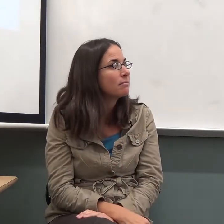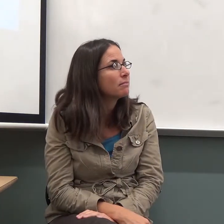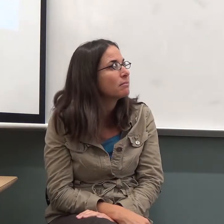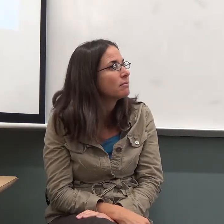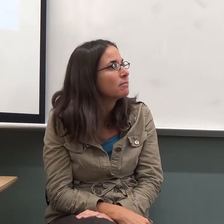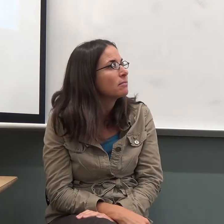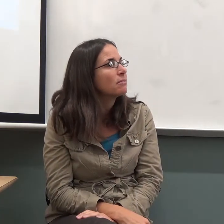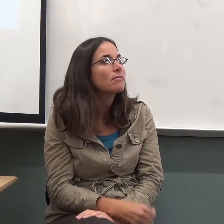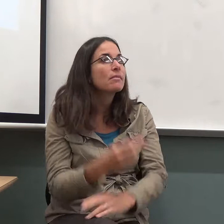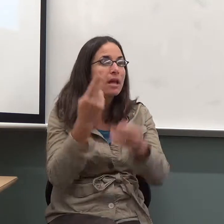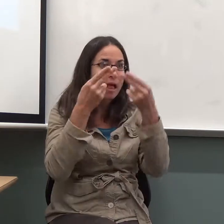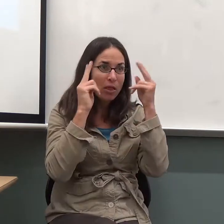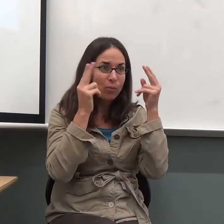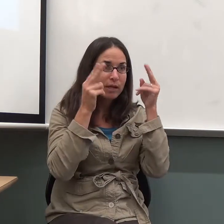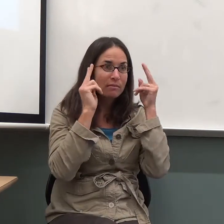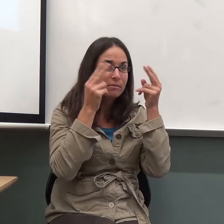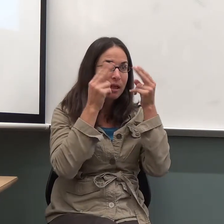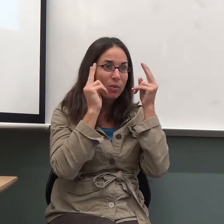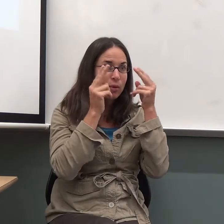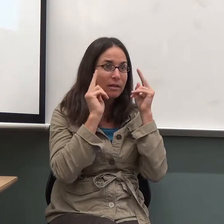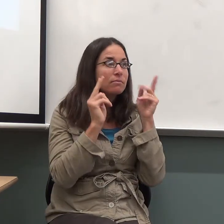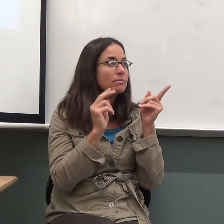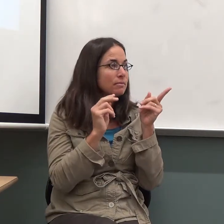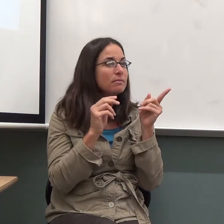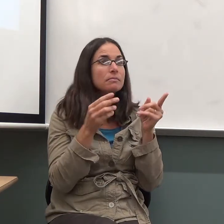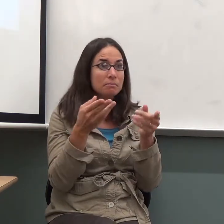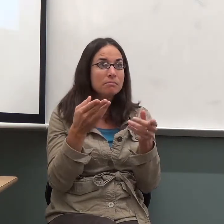Subject, Halloween? Sandra. Subject.